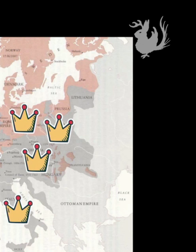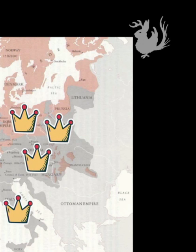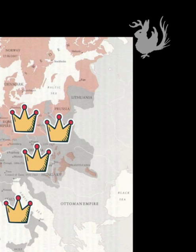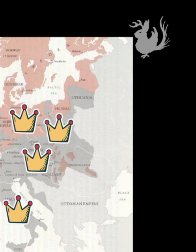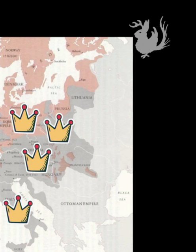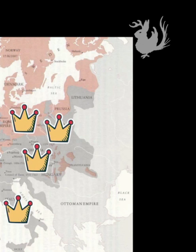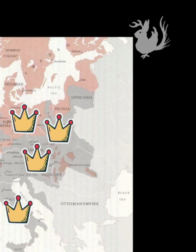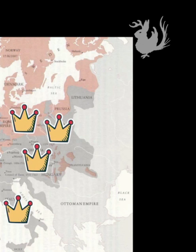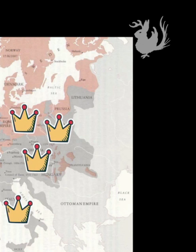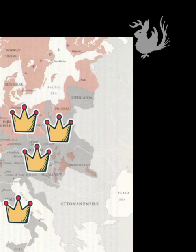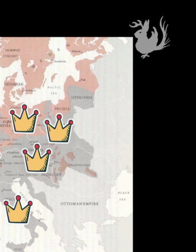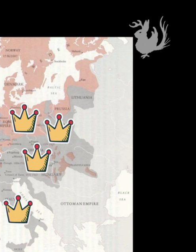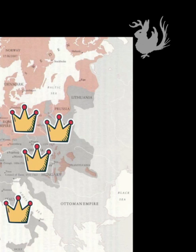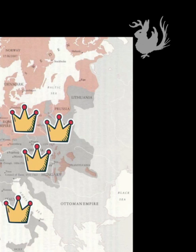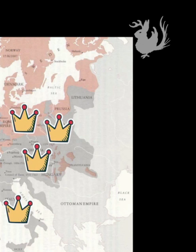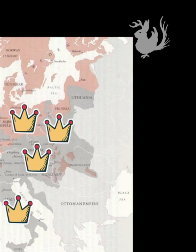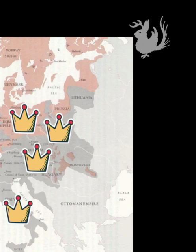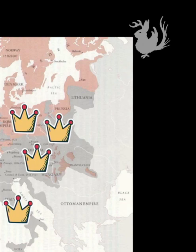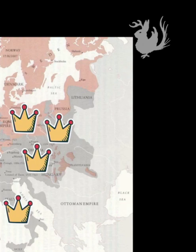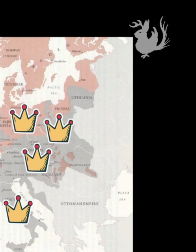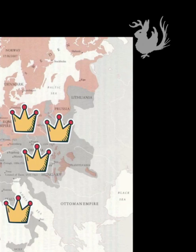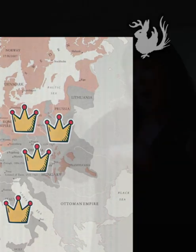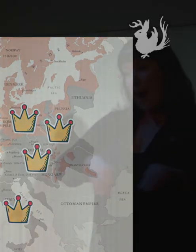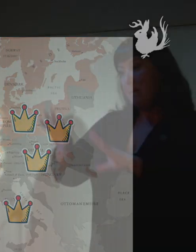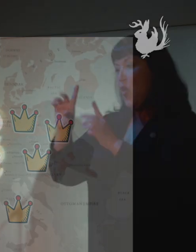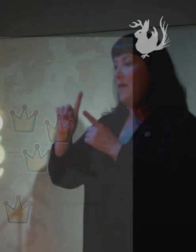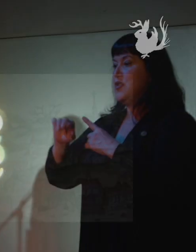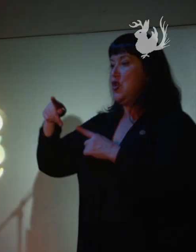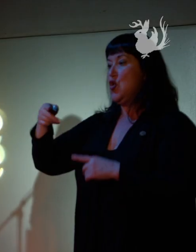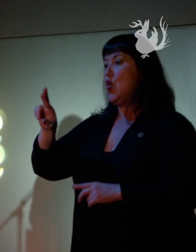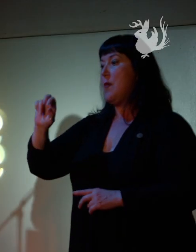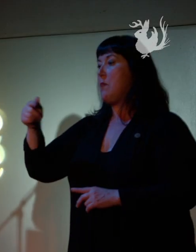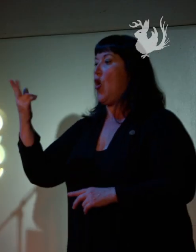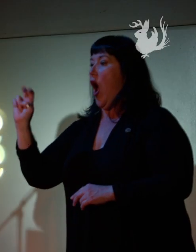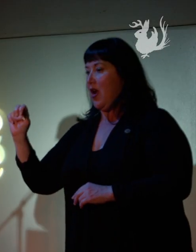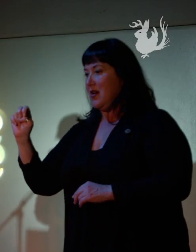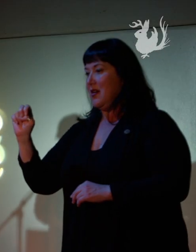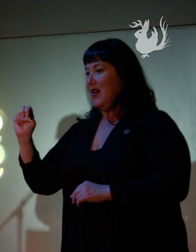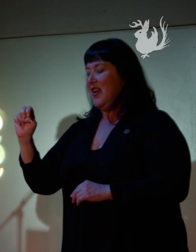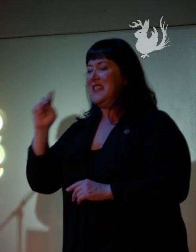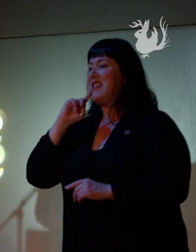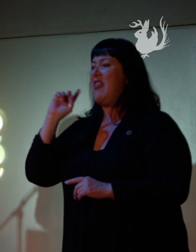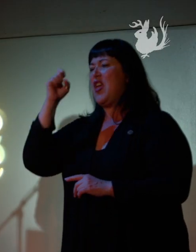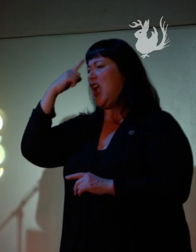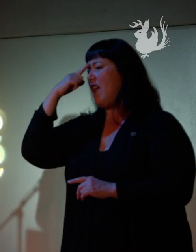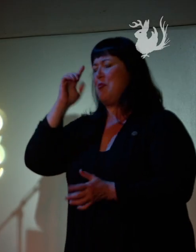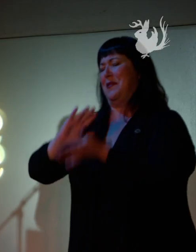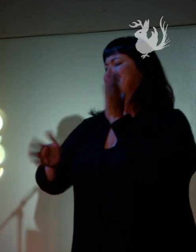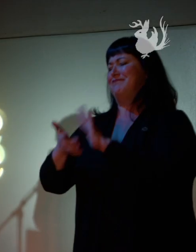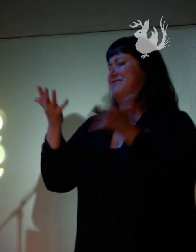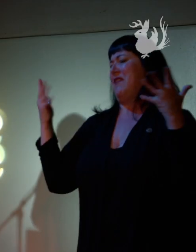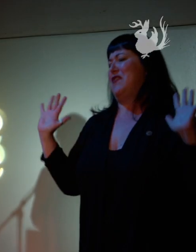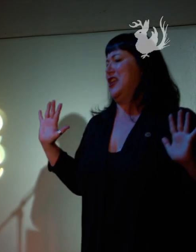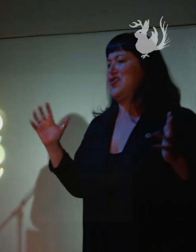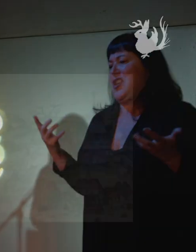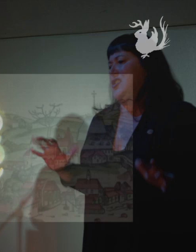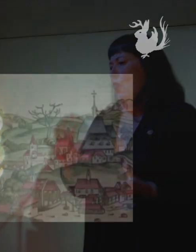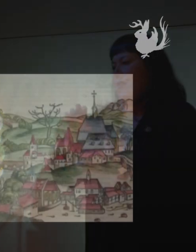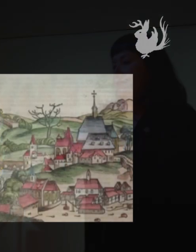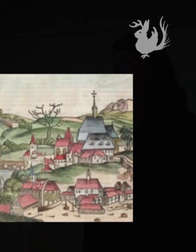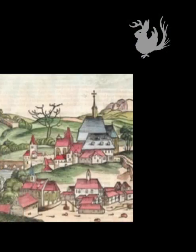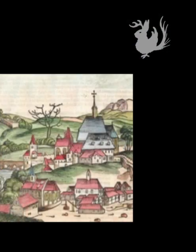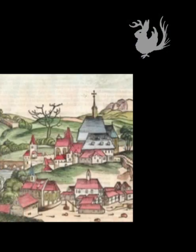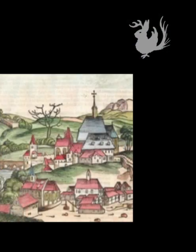from Vienna to Prague, where he can avoid that nasty government business. Prague was a city with a history for religious